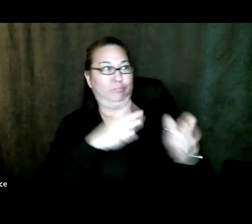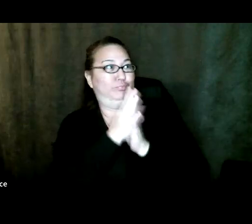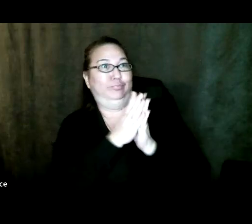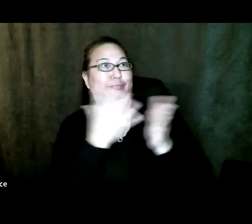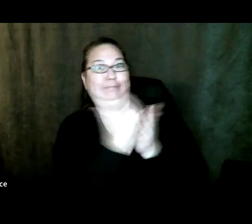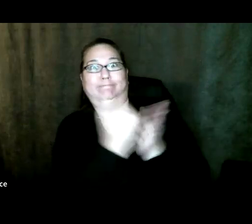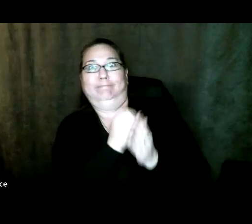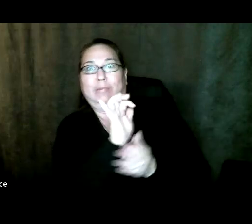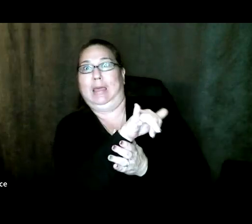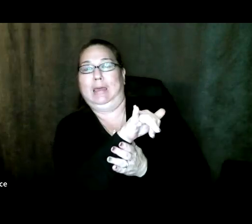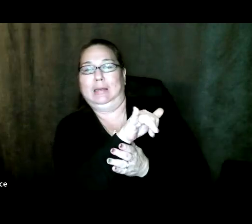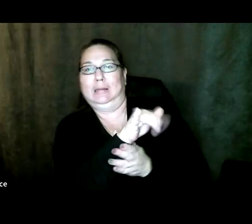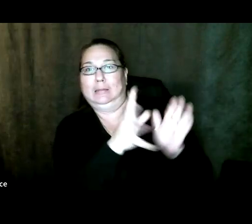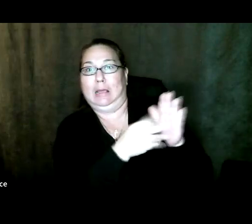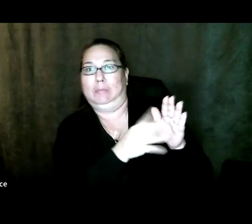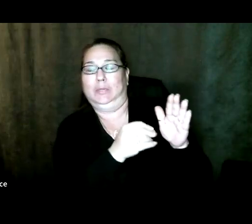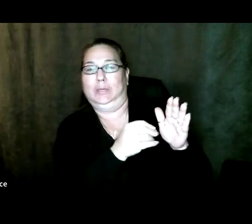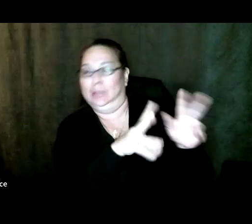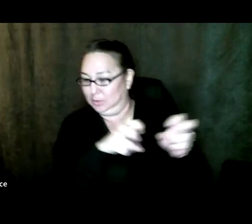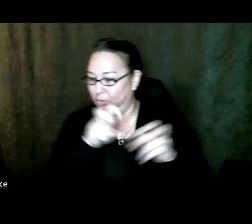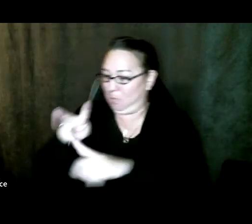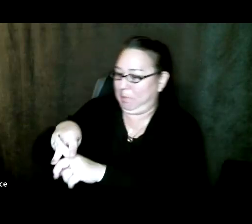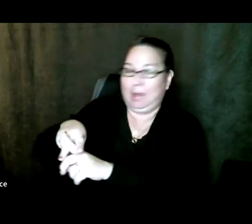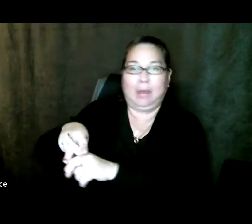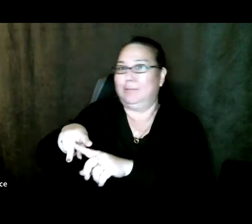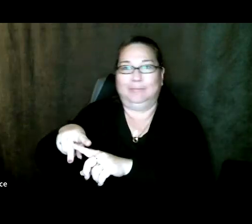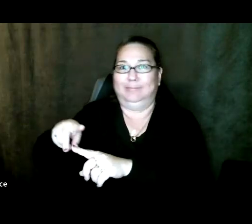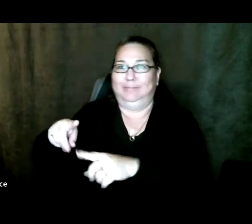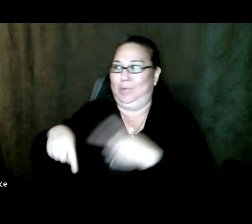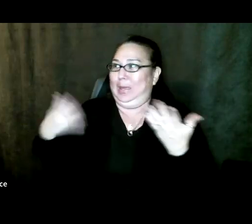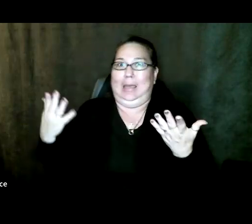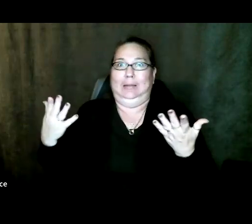for everyone in the state to achieve it. Likewise, with accountability,